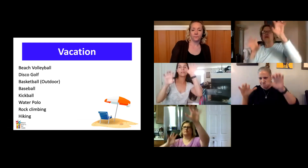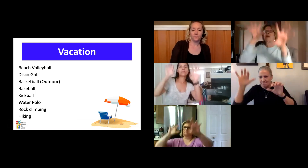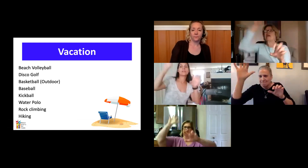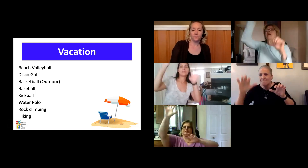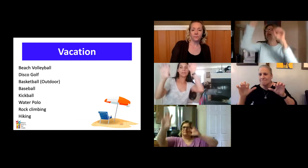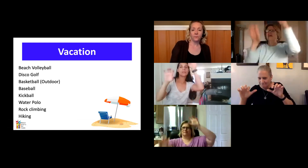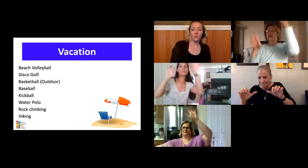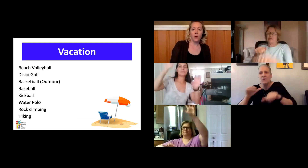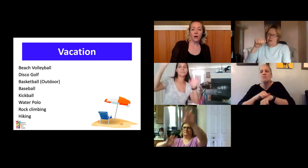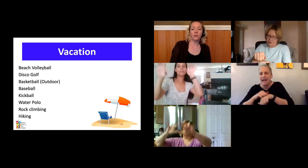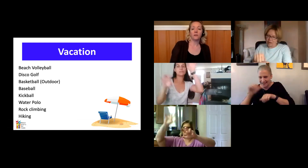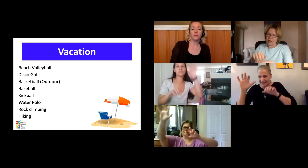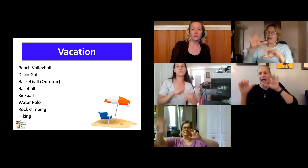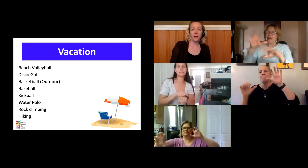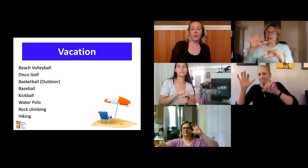Rock climbing.